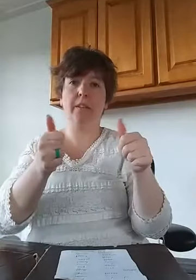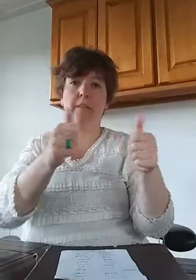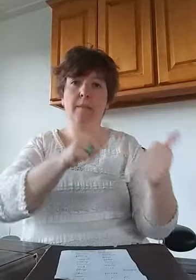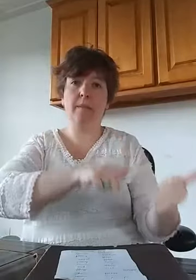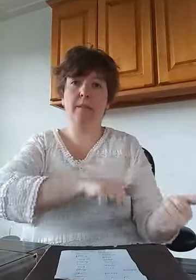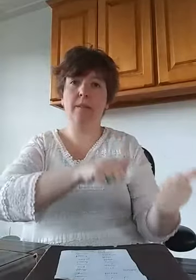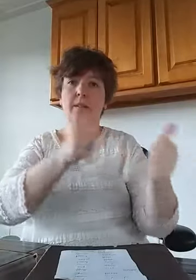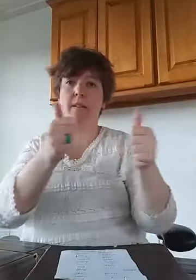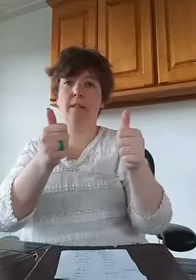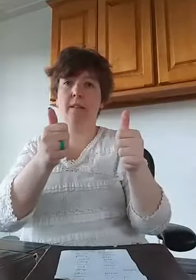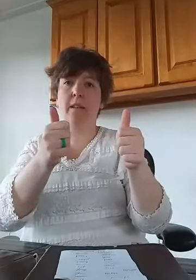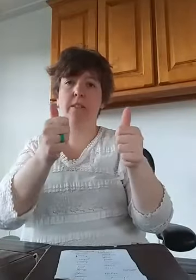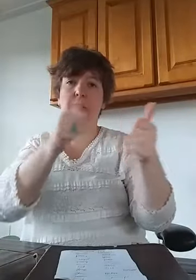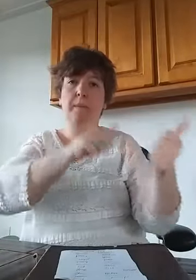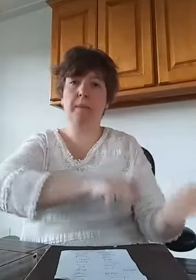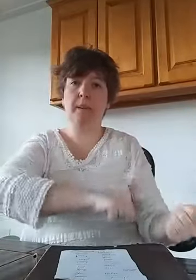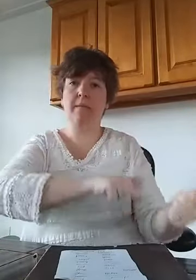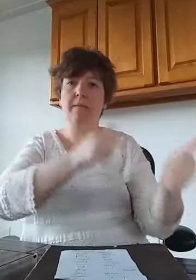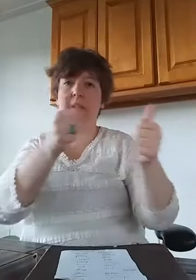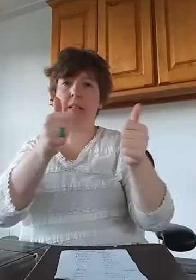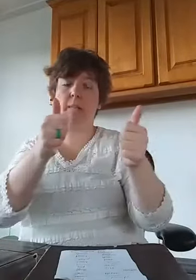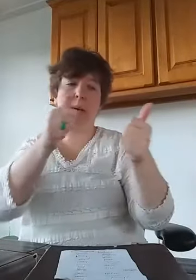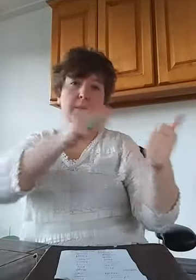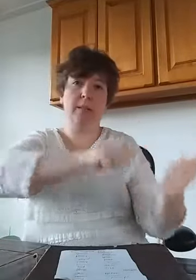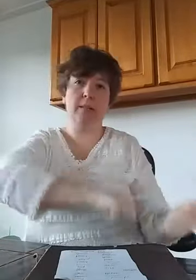thumbs and you dip them down like you're baptizing someone.